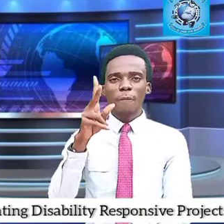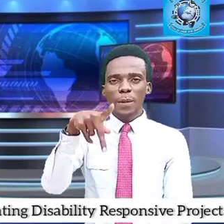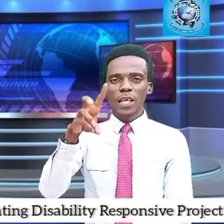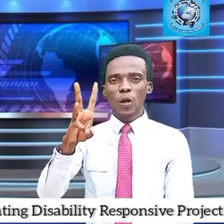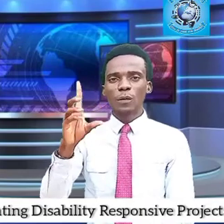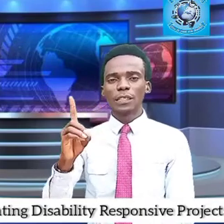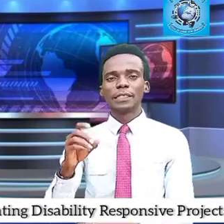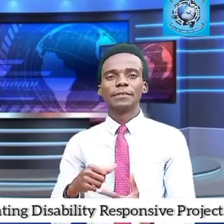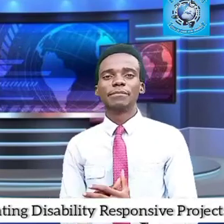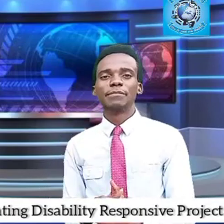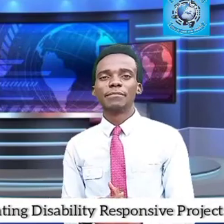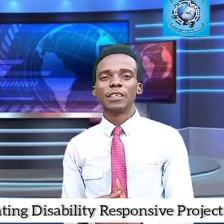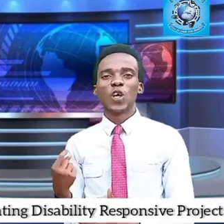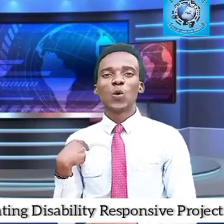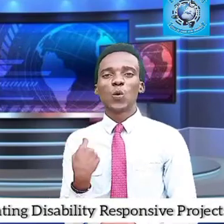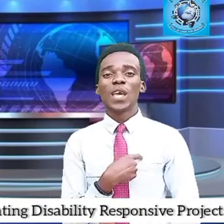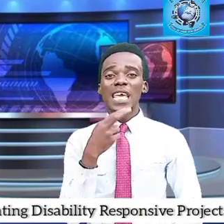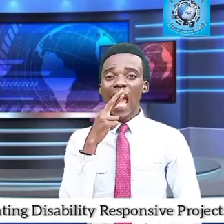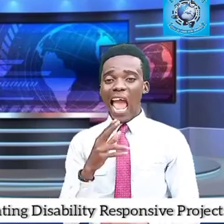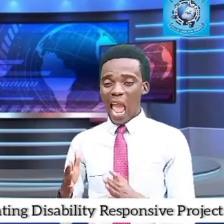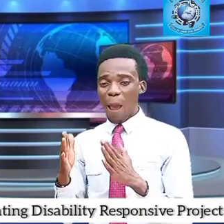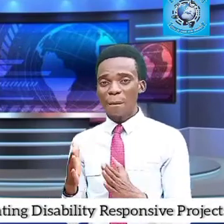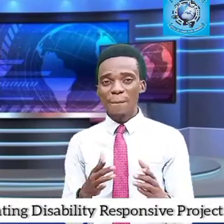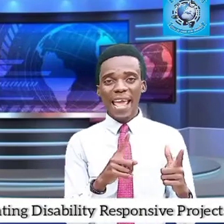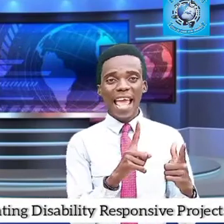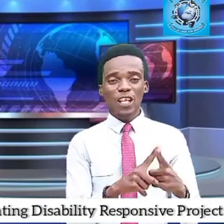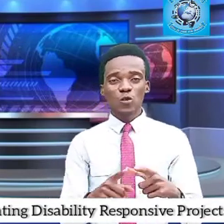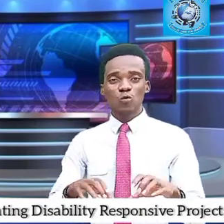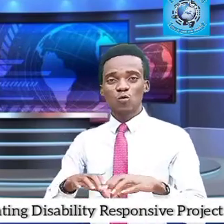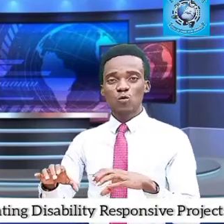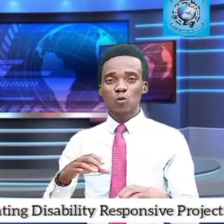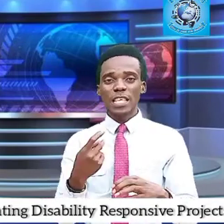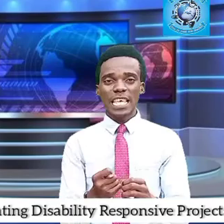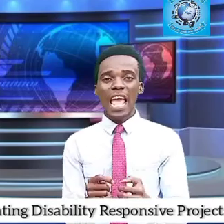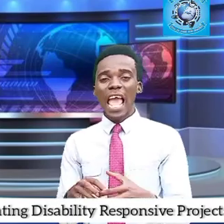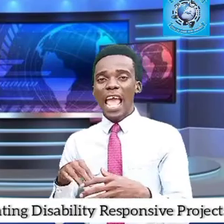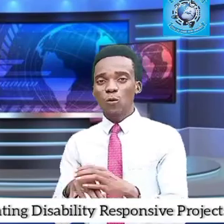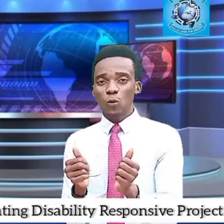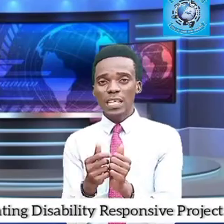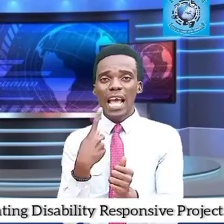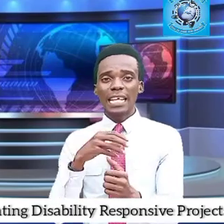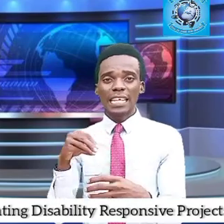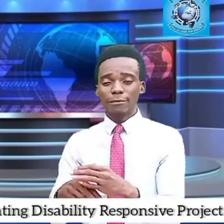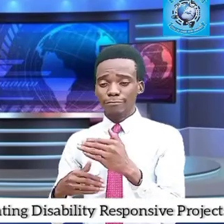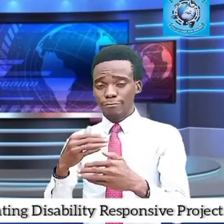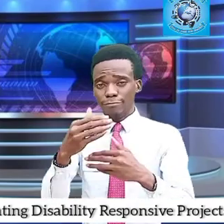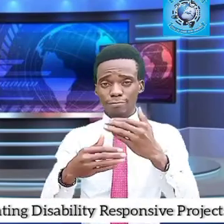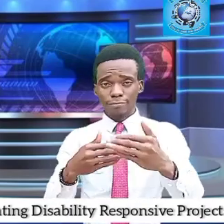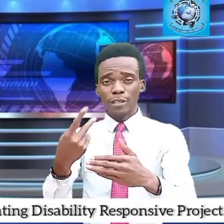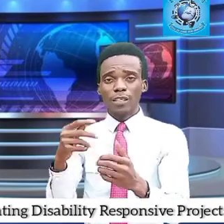PWDs. We are prepared to facilitate engagement with and in procedure review